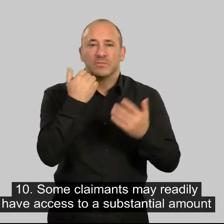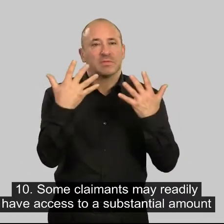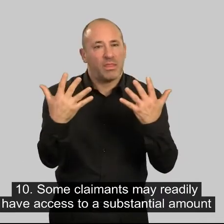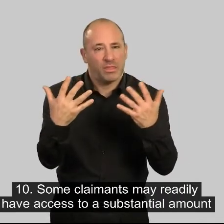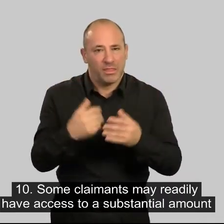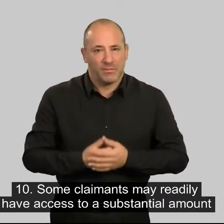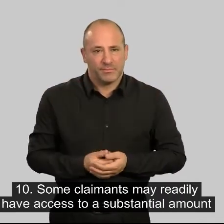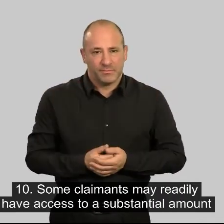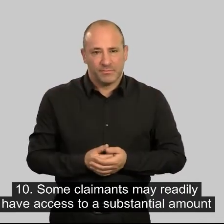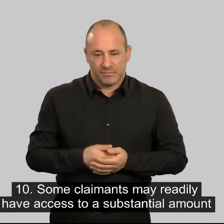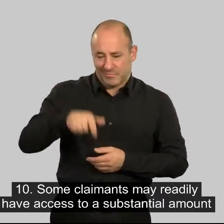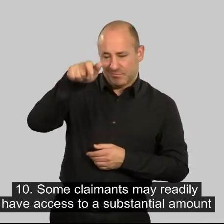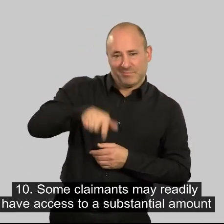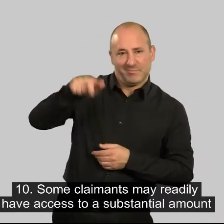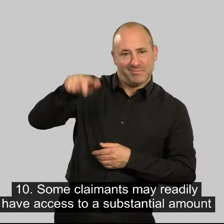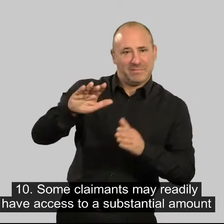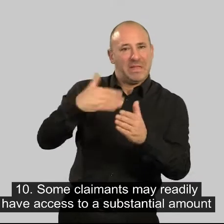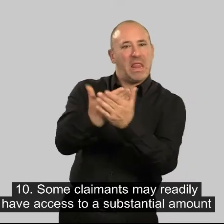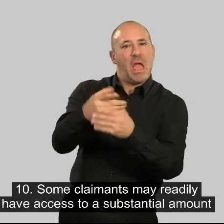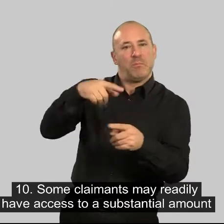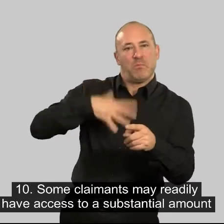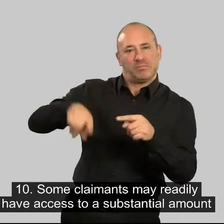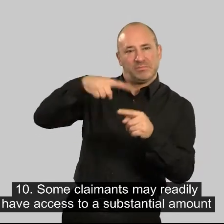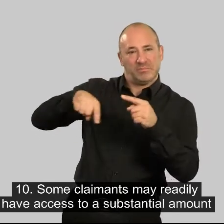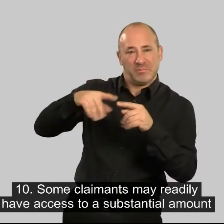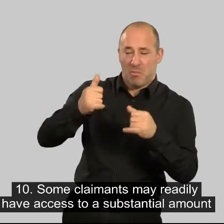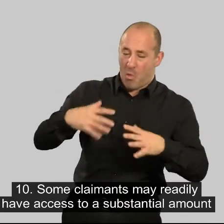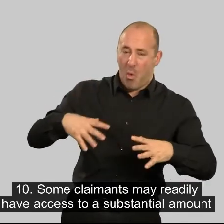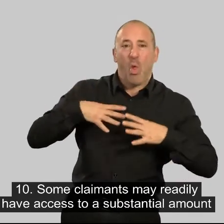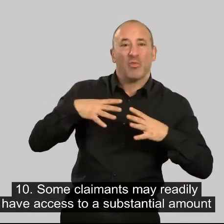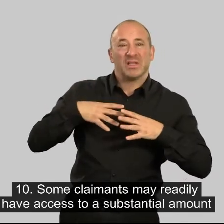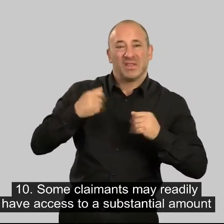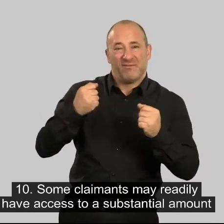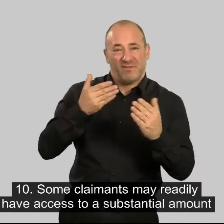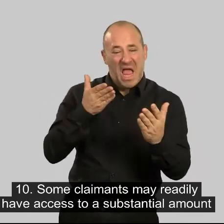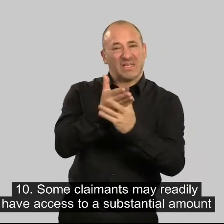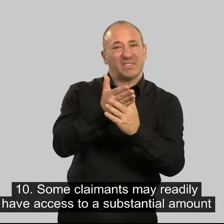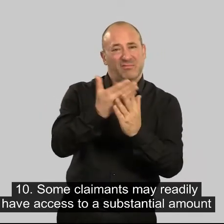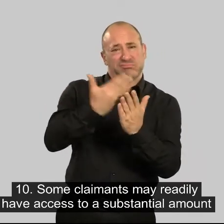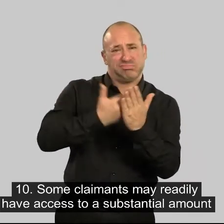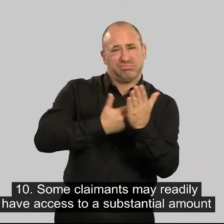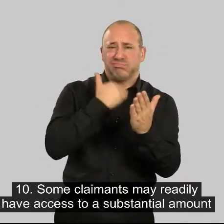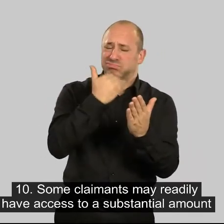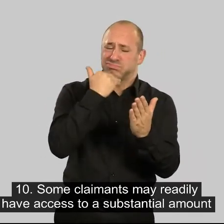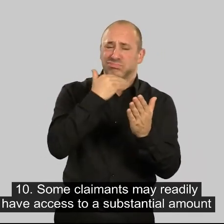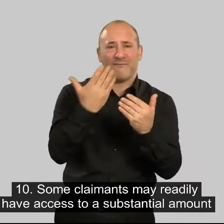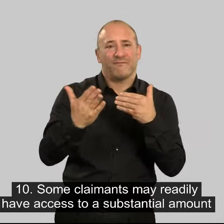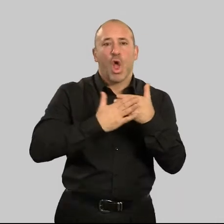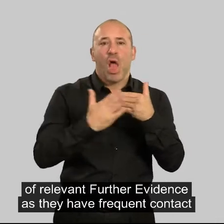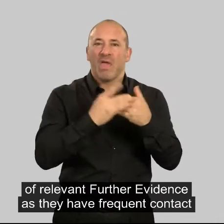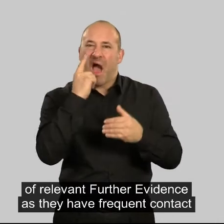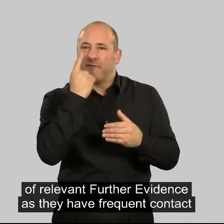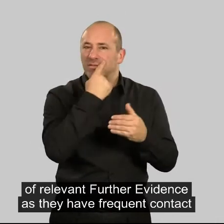10. Some claimants may readily have access to a substantial amount of relevant further evidence, as they have